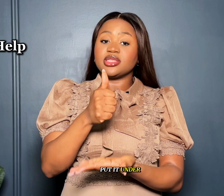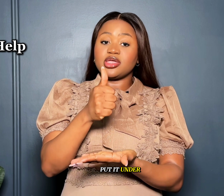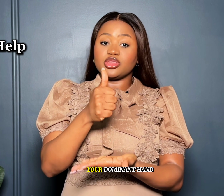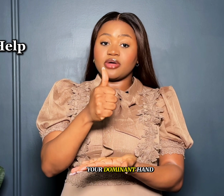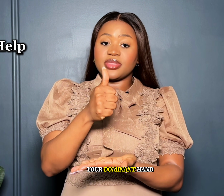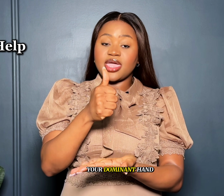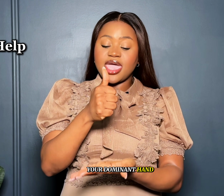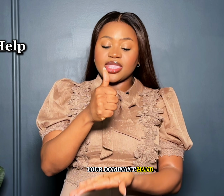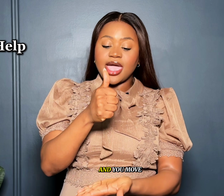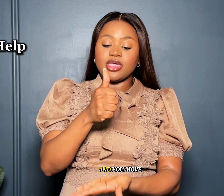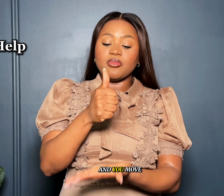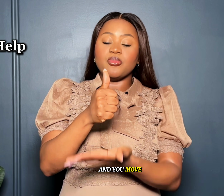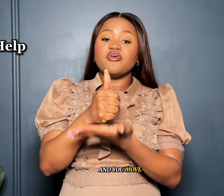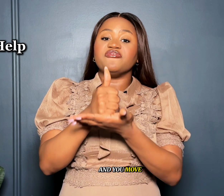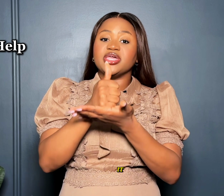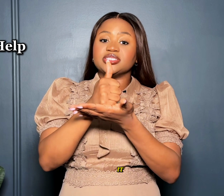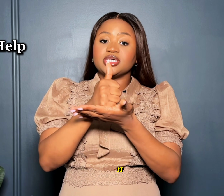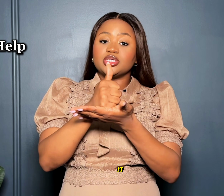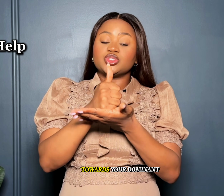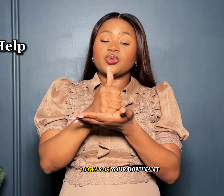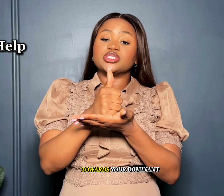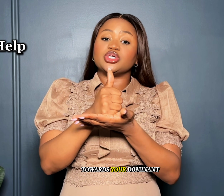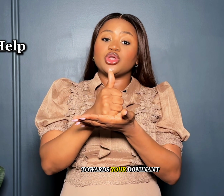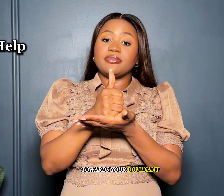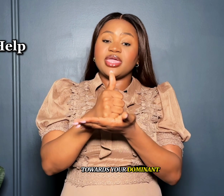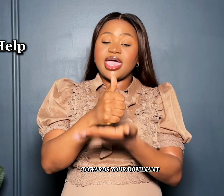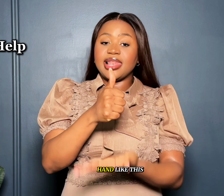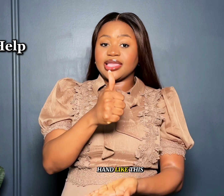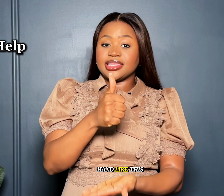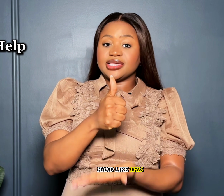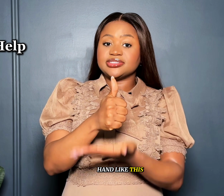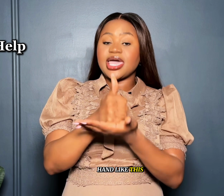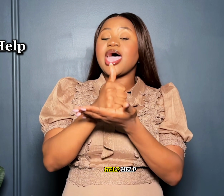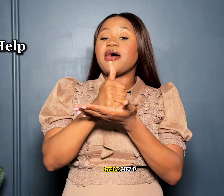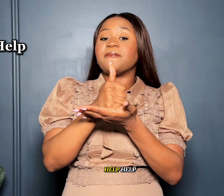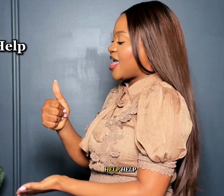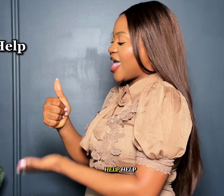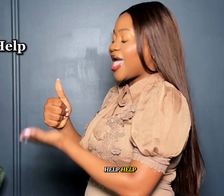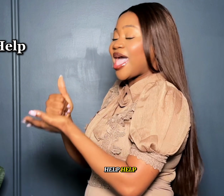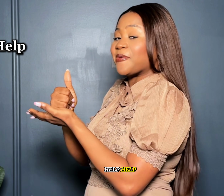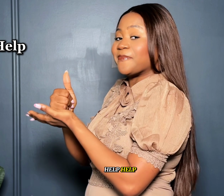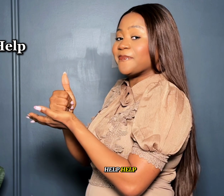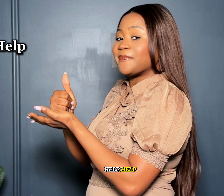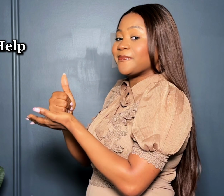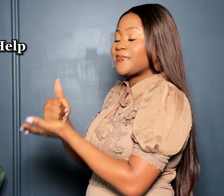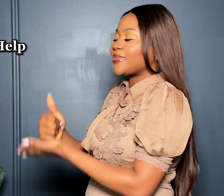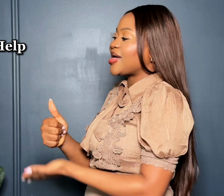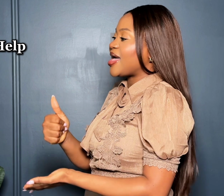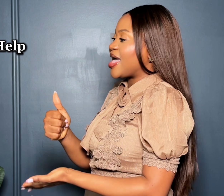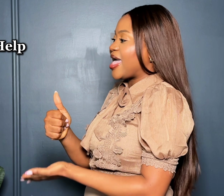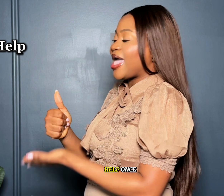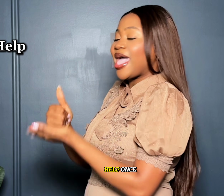your dominant hand, and you move it towards your dominant hand like this. Help. Help.